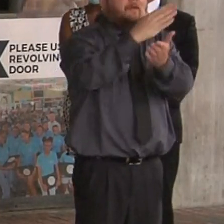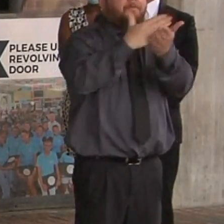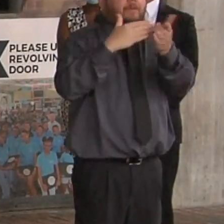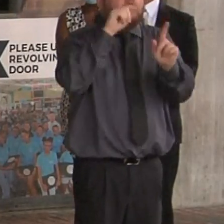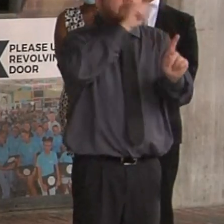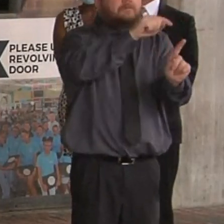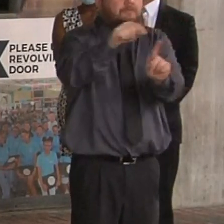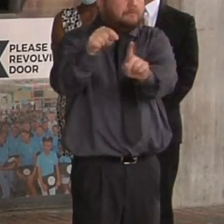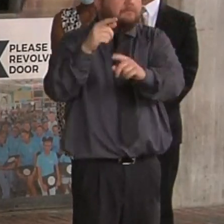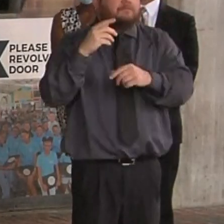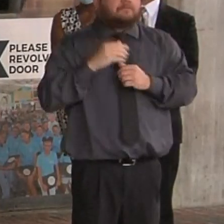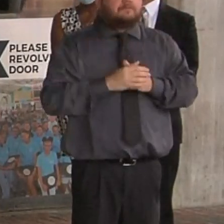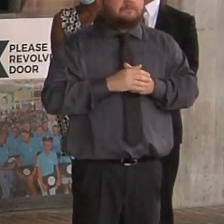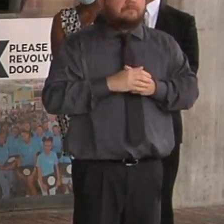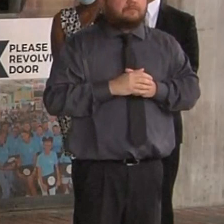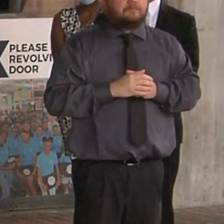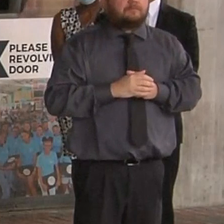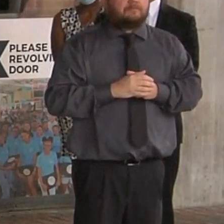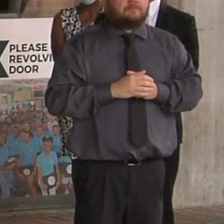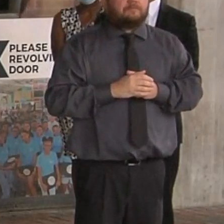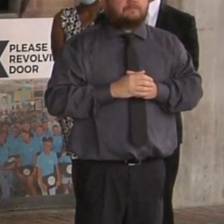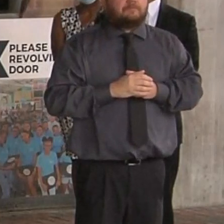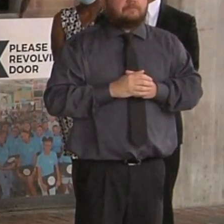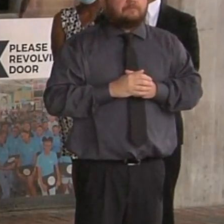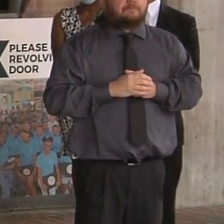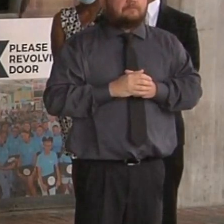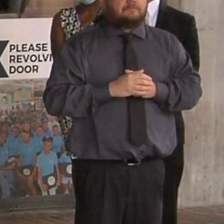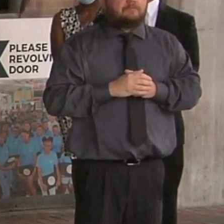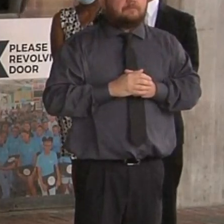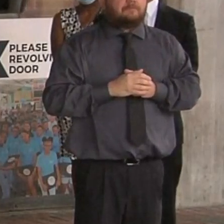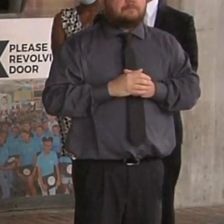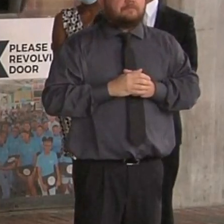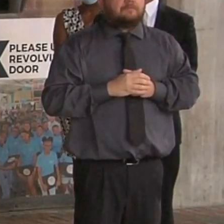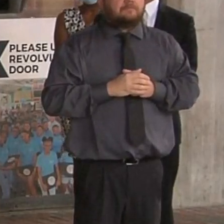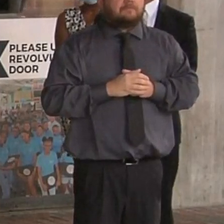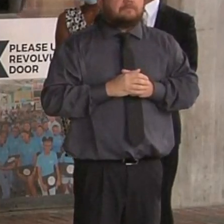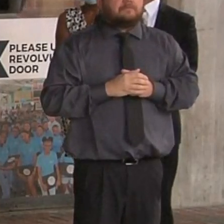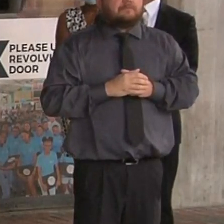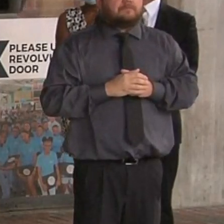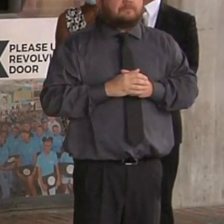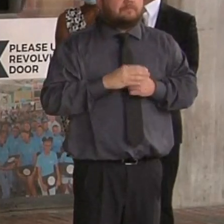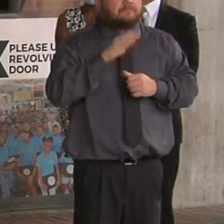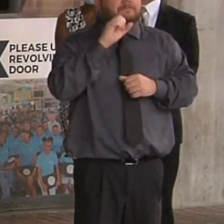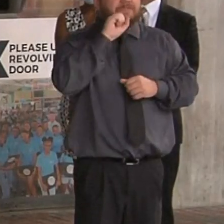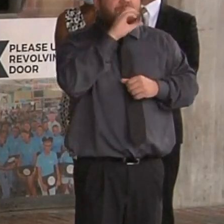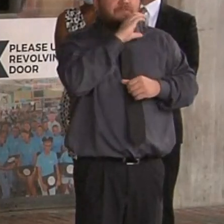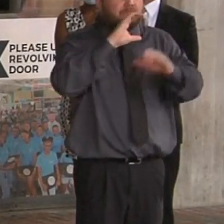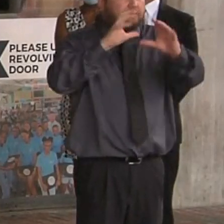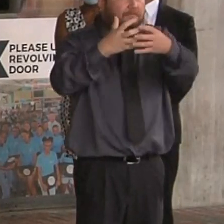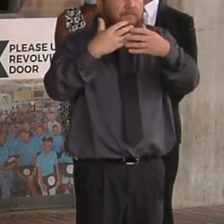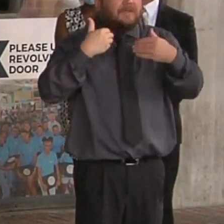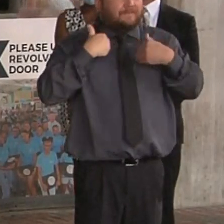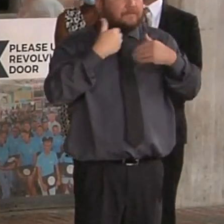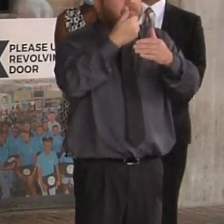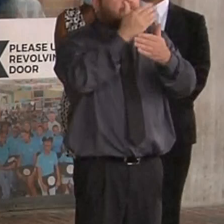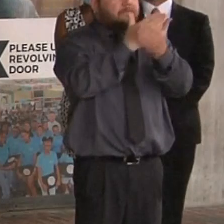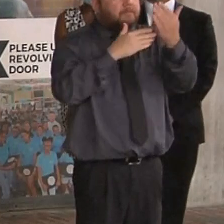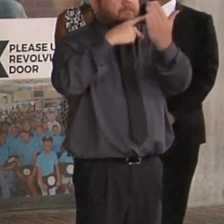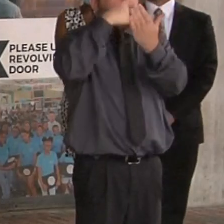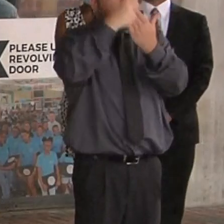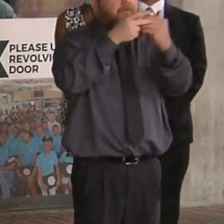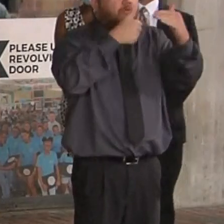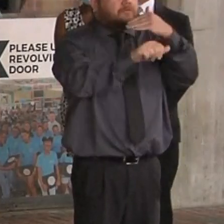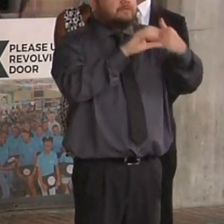lose the cohesiveness that we have now. I created a street outreach unit, specifically dealing with problems of